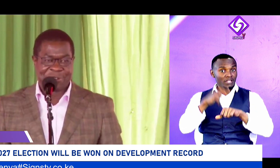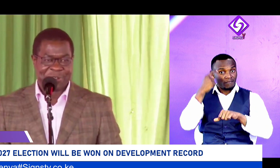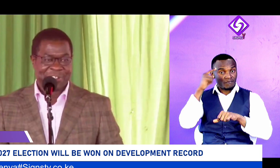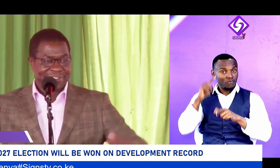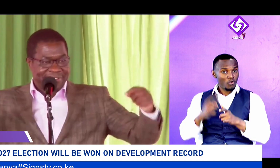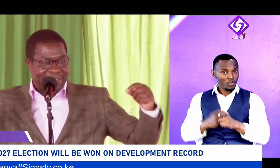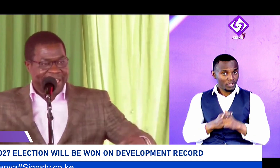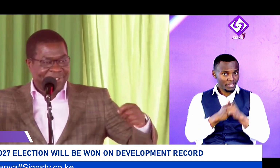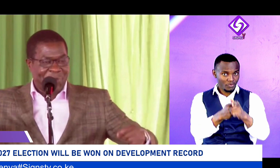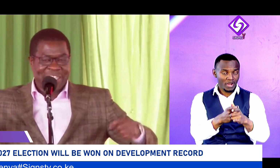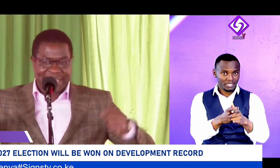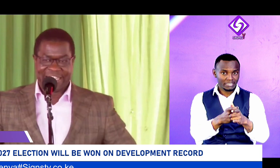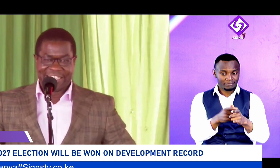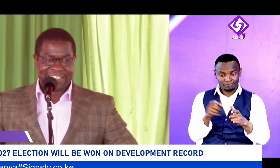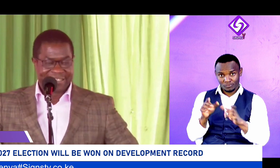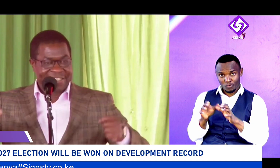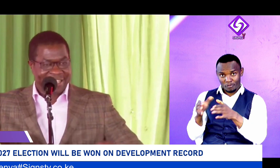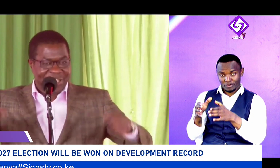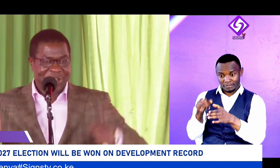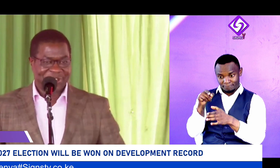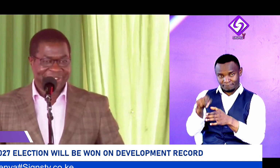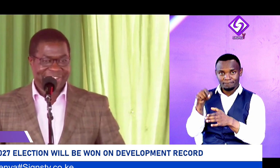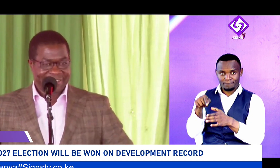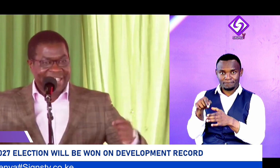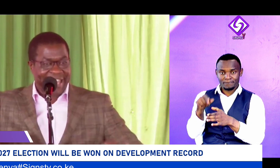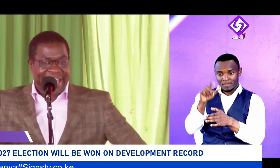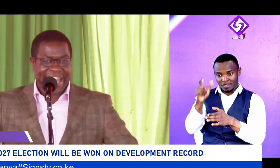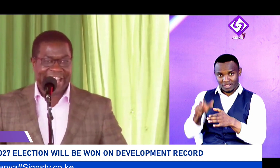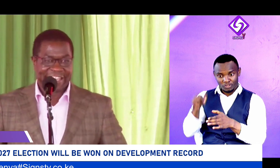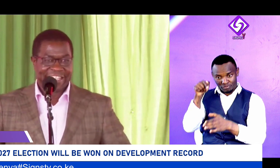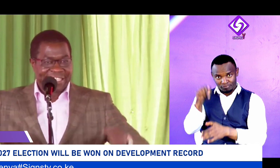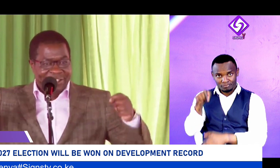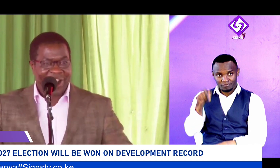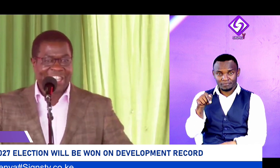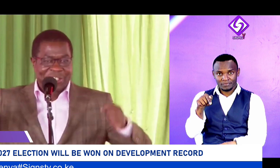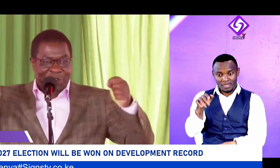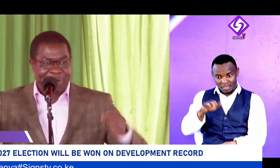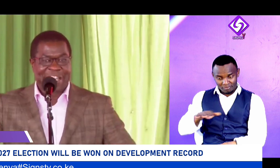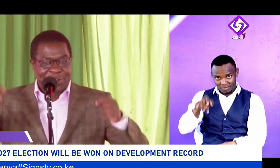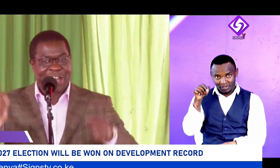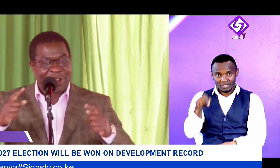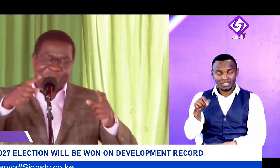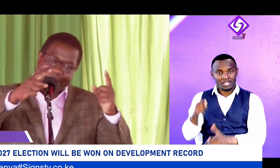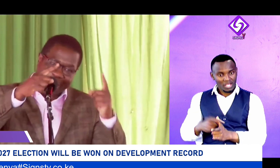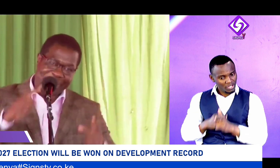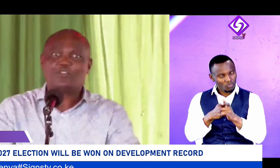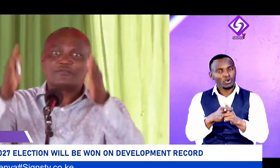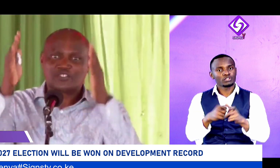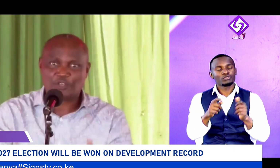you, this community, this region, this area is going to reward you alongside them. You have shown us